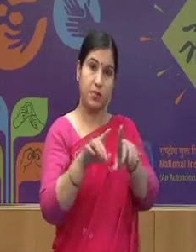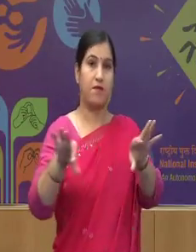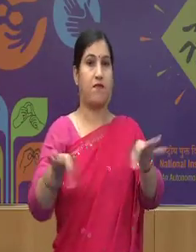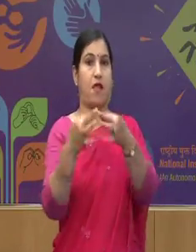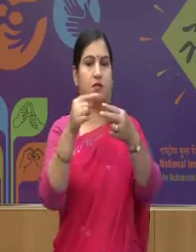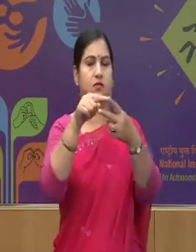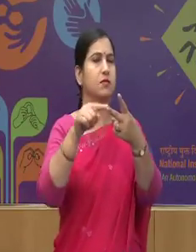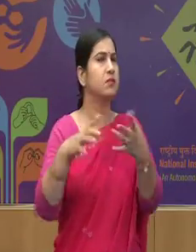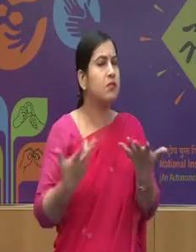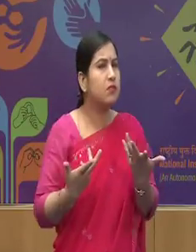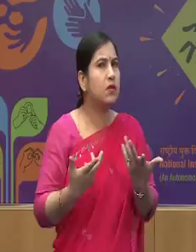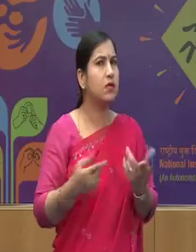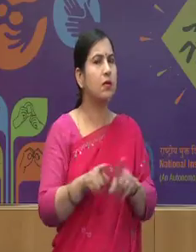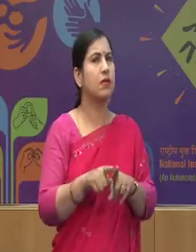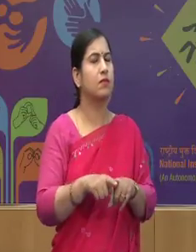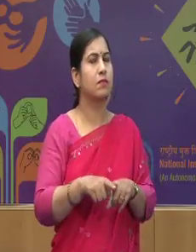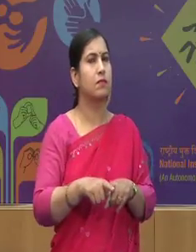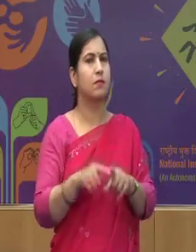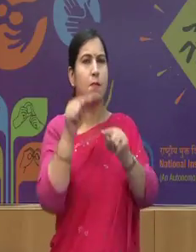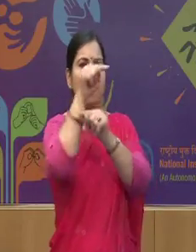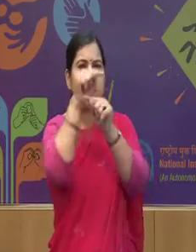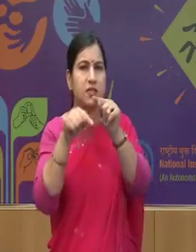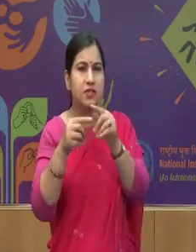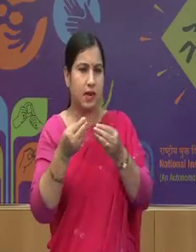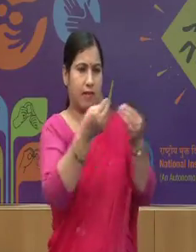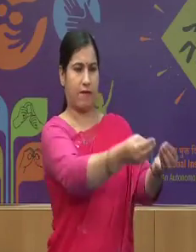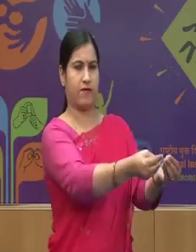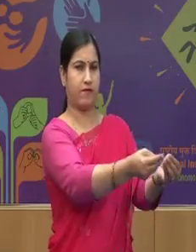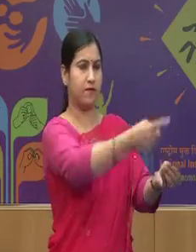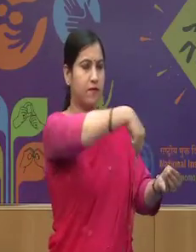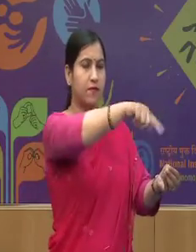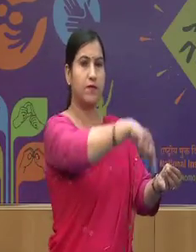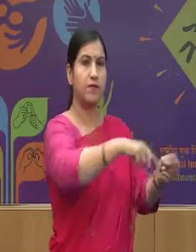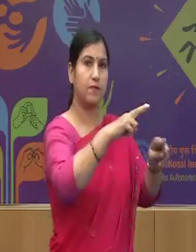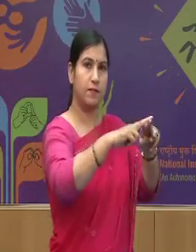to give unnecessary concession to the fascist countries